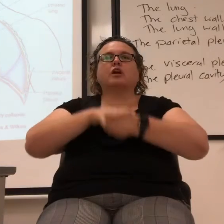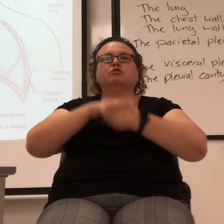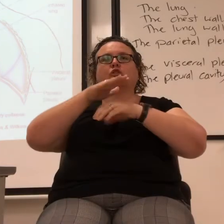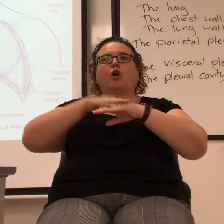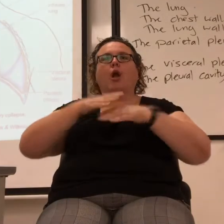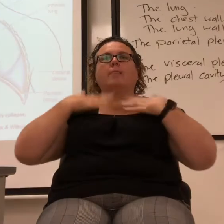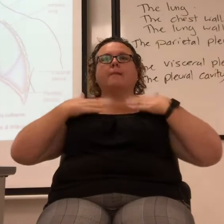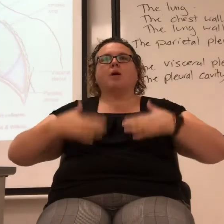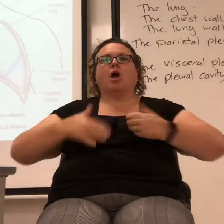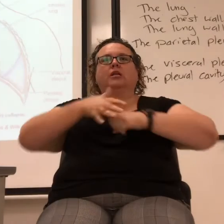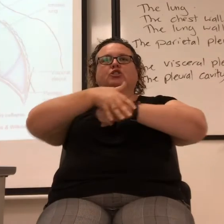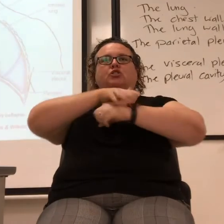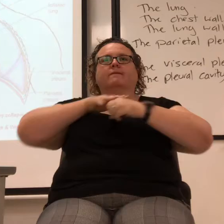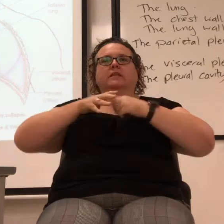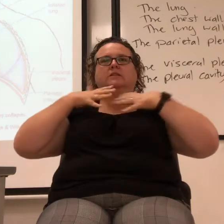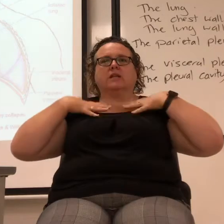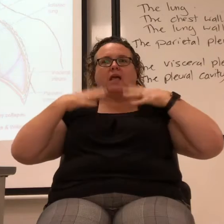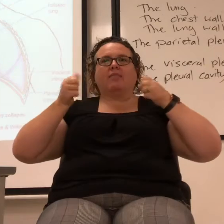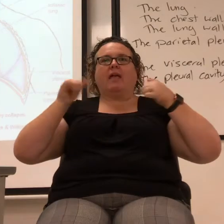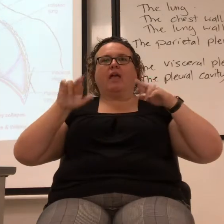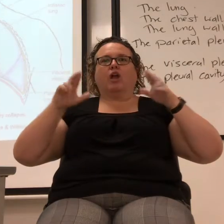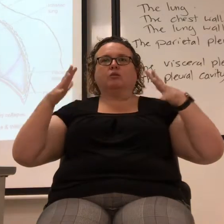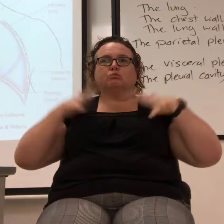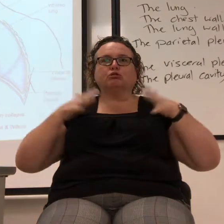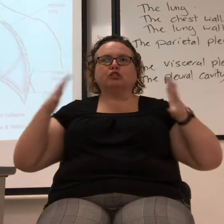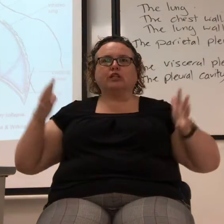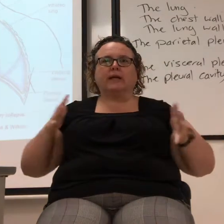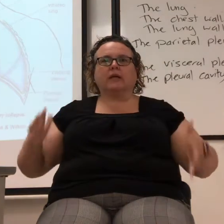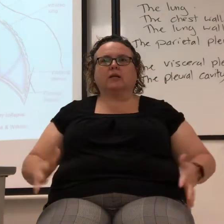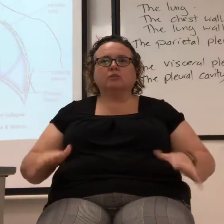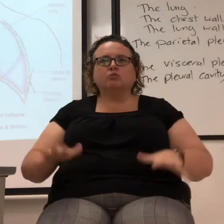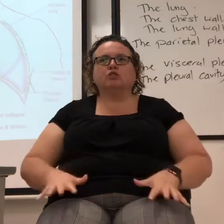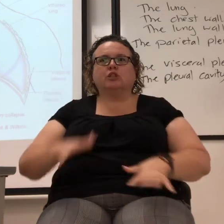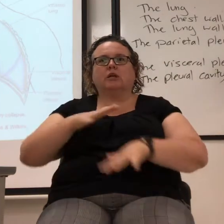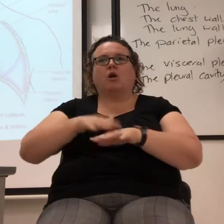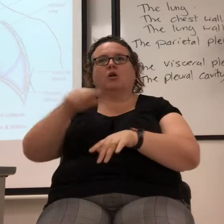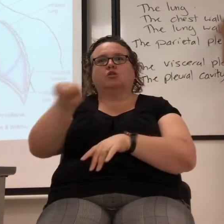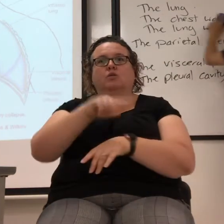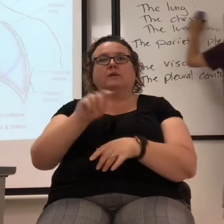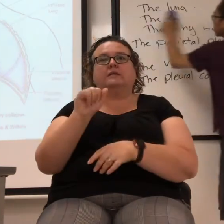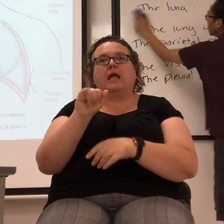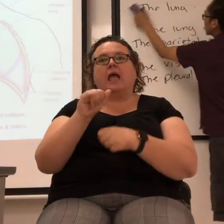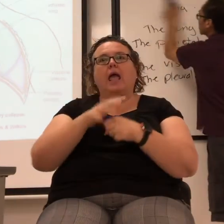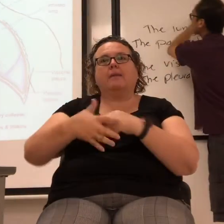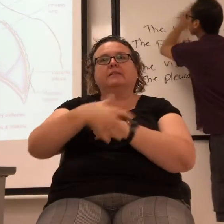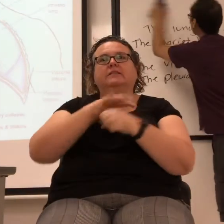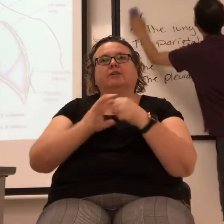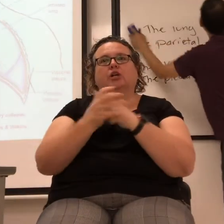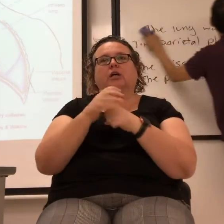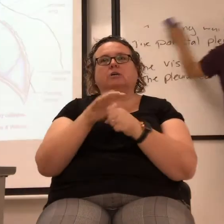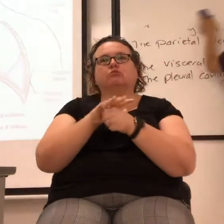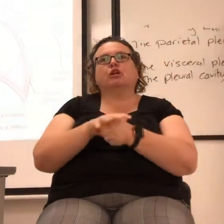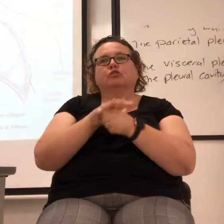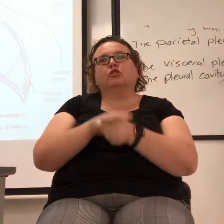surface. The air is pushing on you. Right? You don't think of it, but it's there, atmospheric pressure.